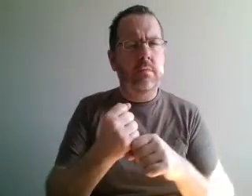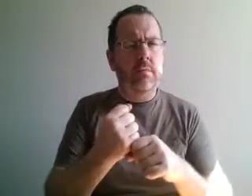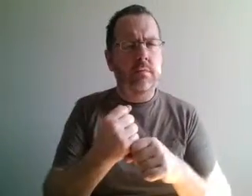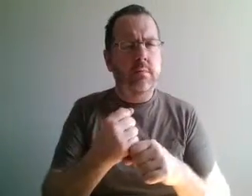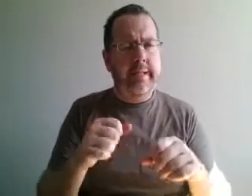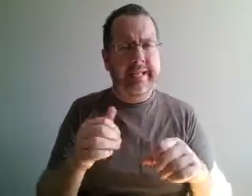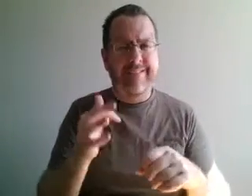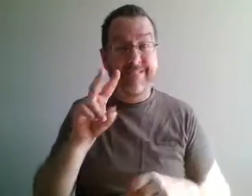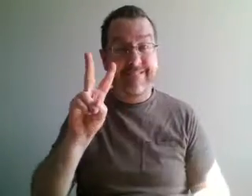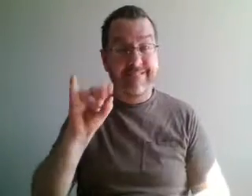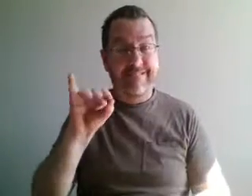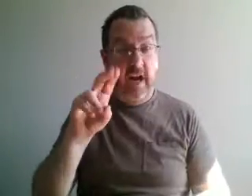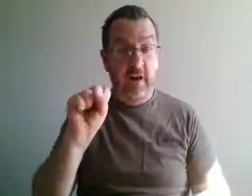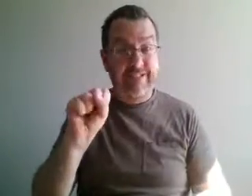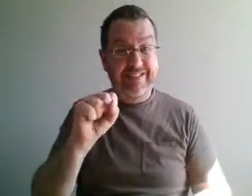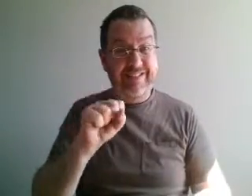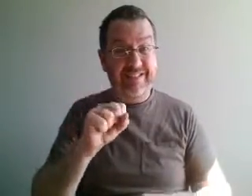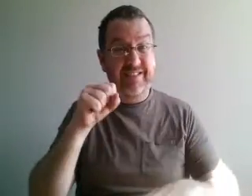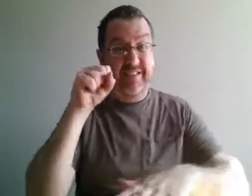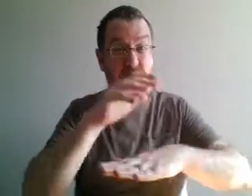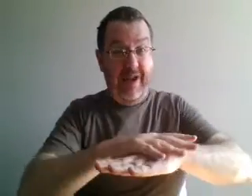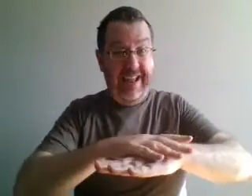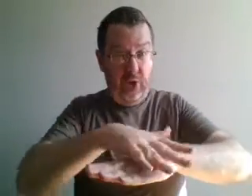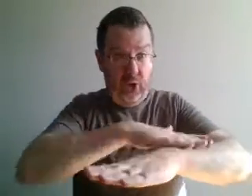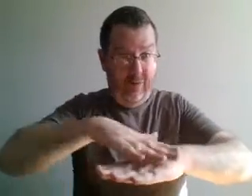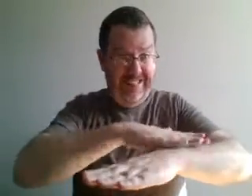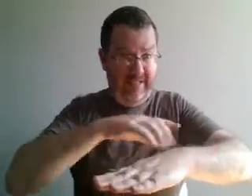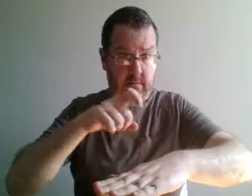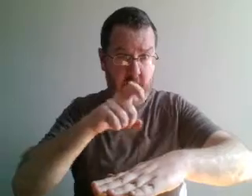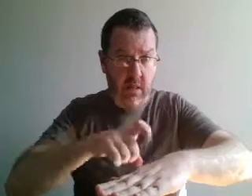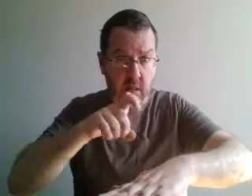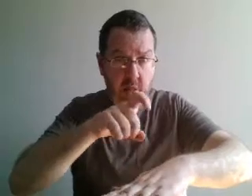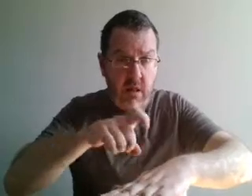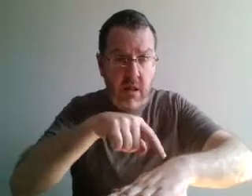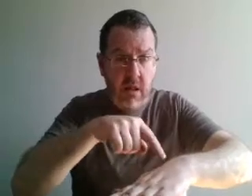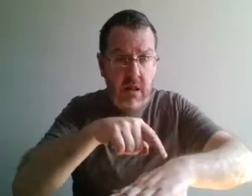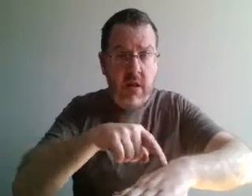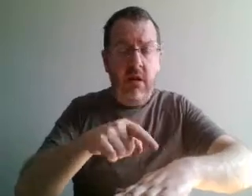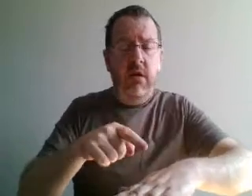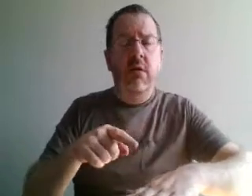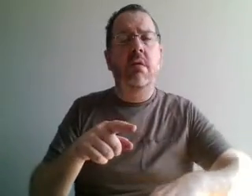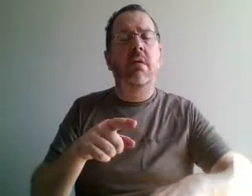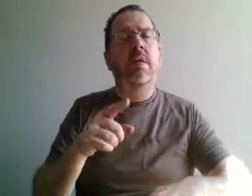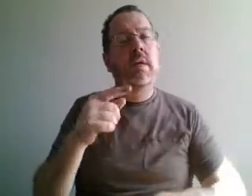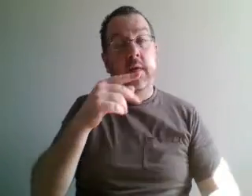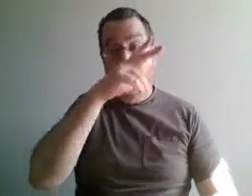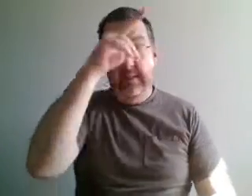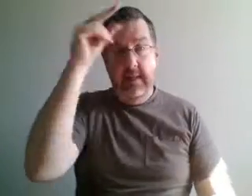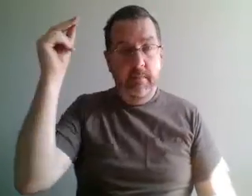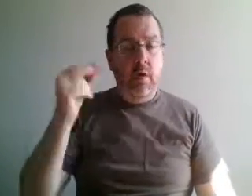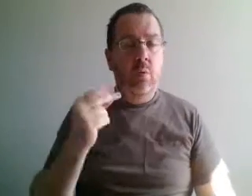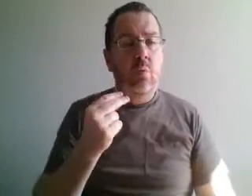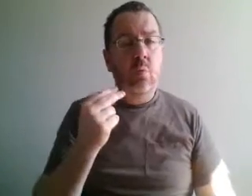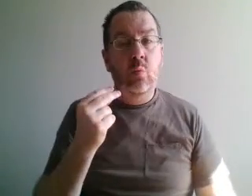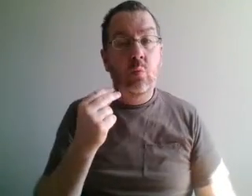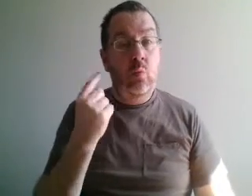even as our movements become more restricted. For example, one of the last measures that people are being allowed